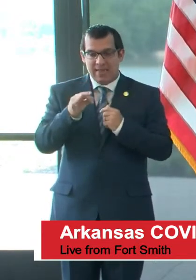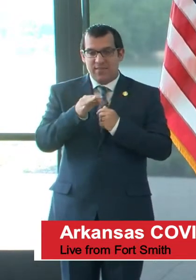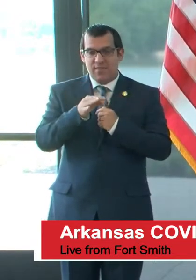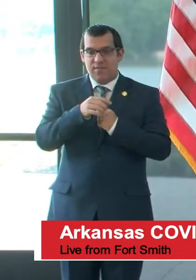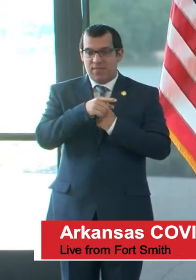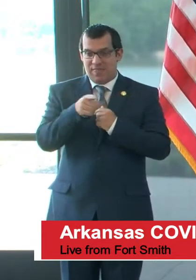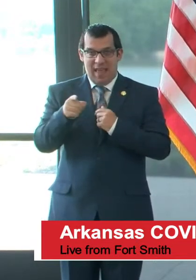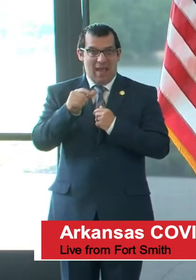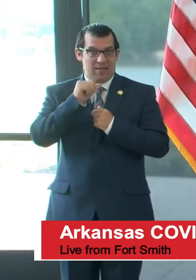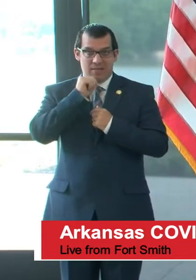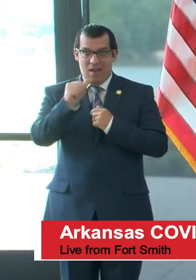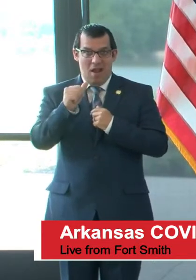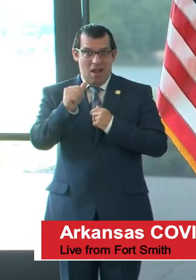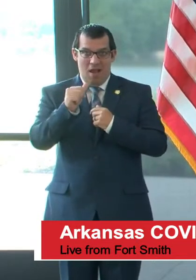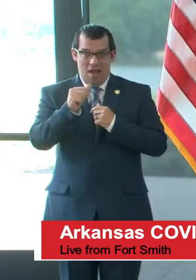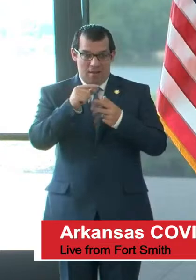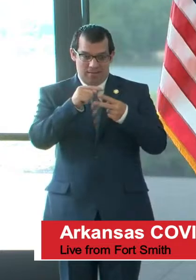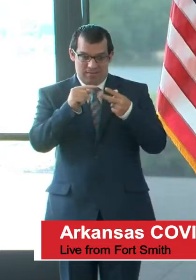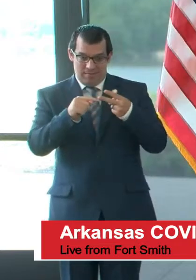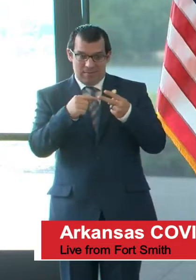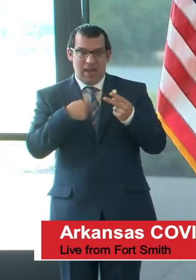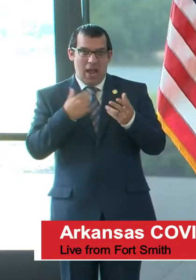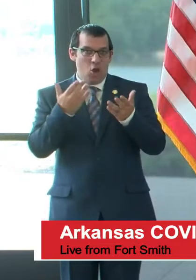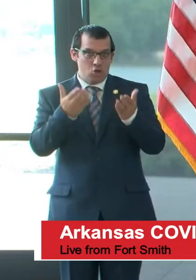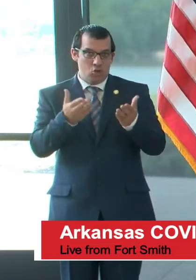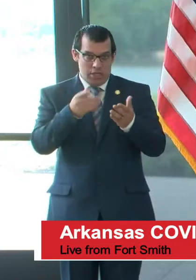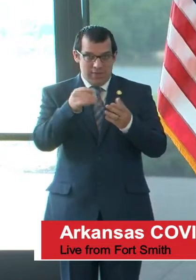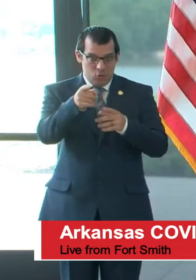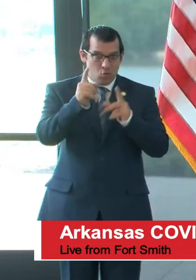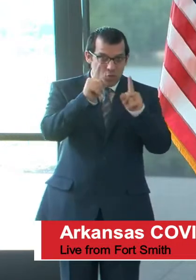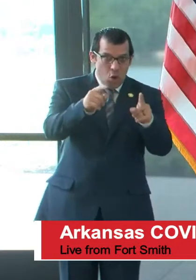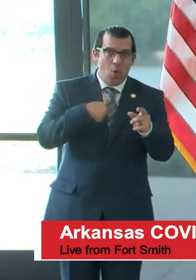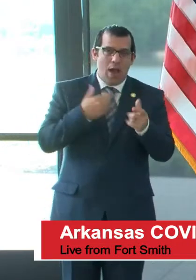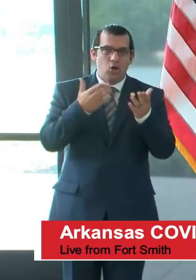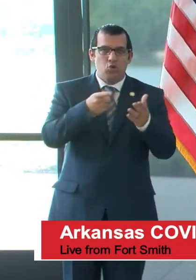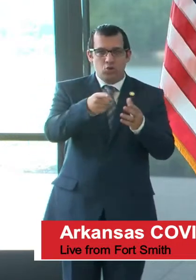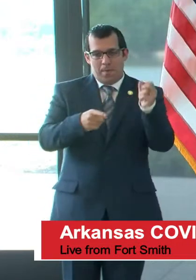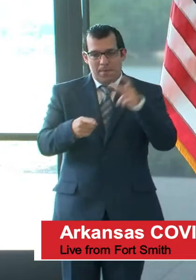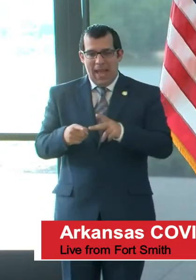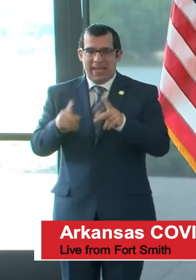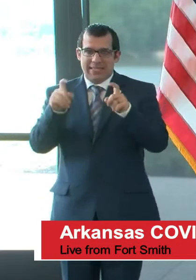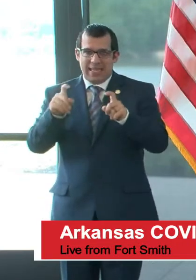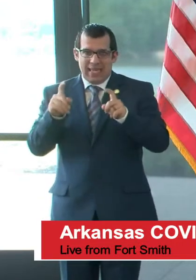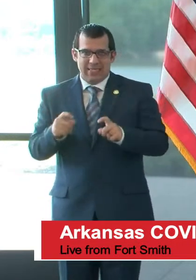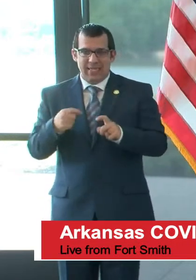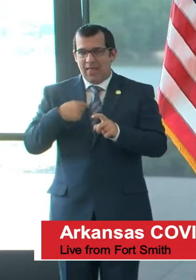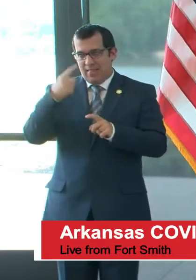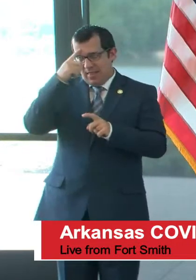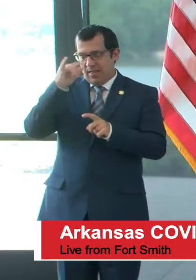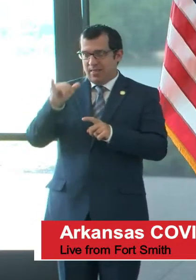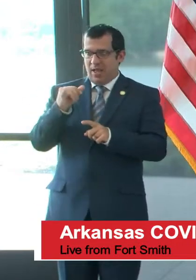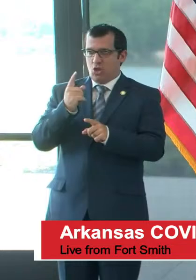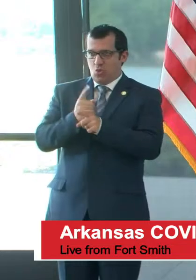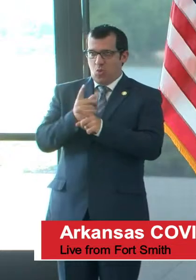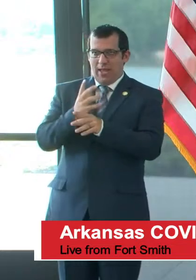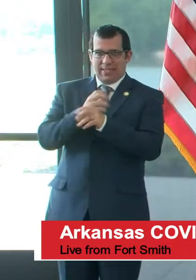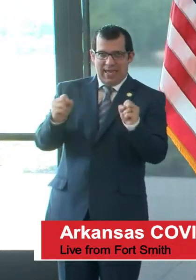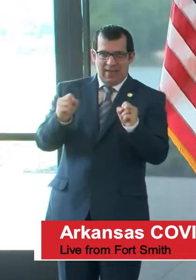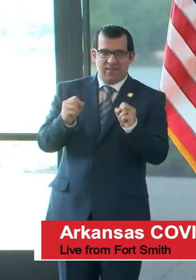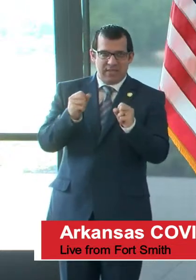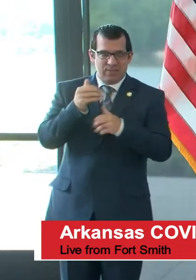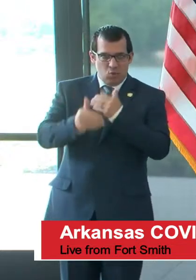criteria aren't met and you go, I would encourage you to come back and get a test taken. I think that's the right safety precaution